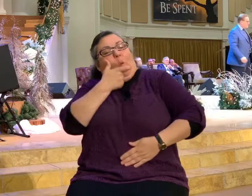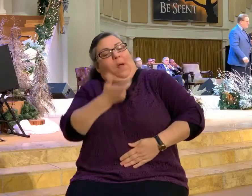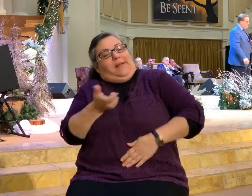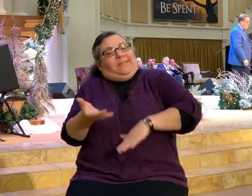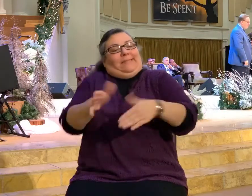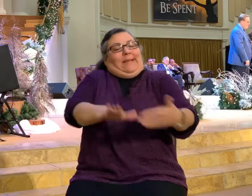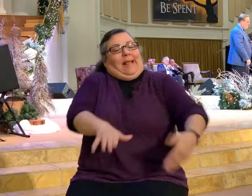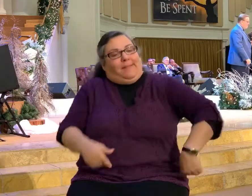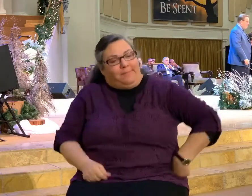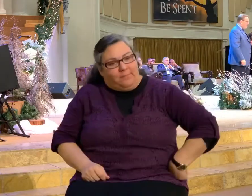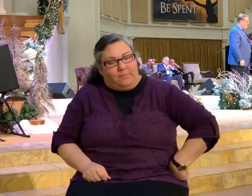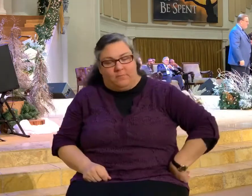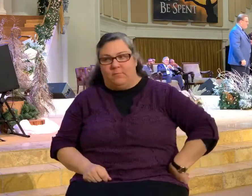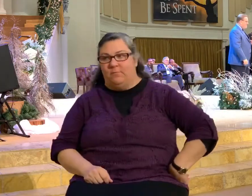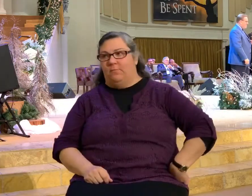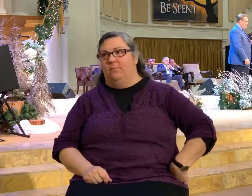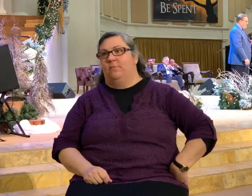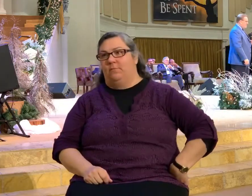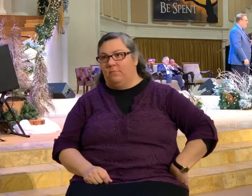action.